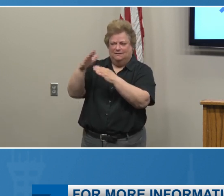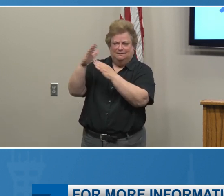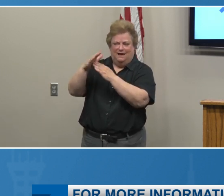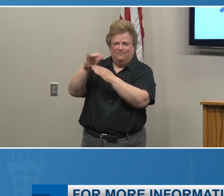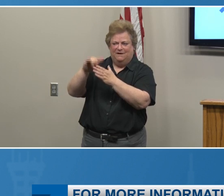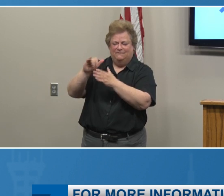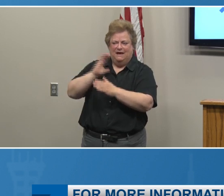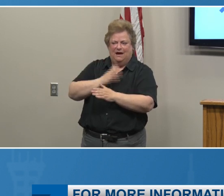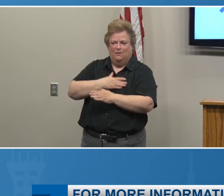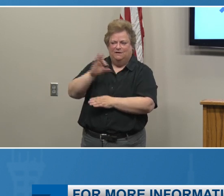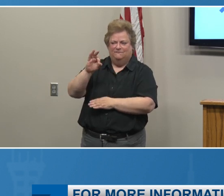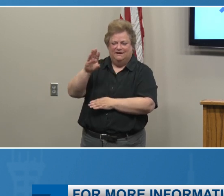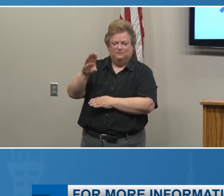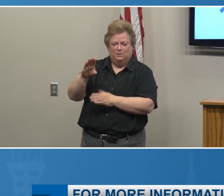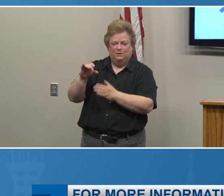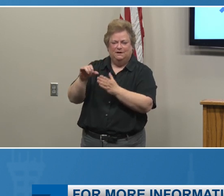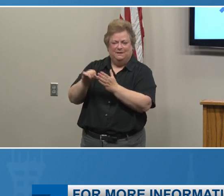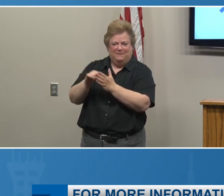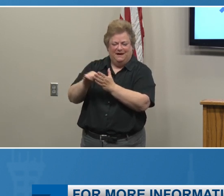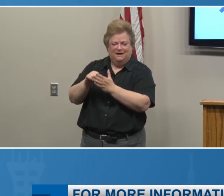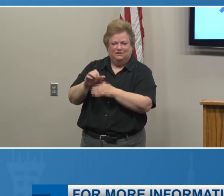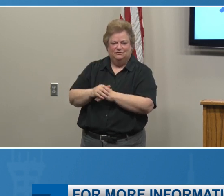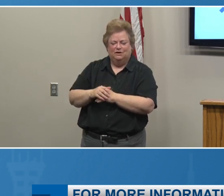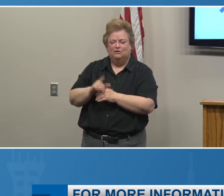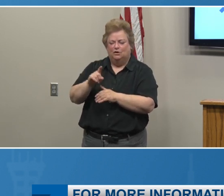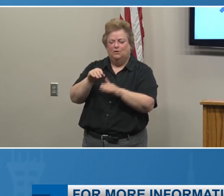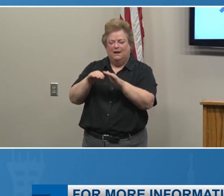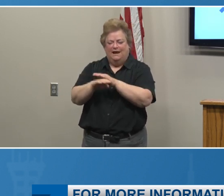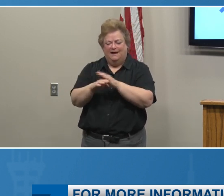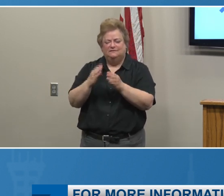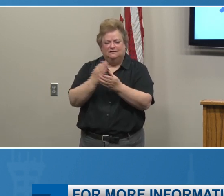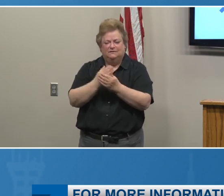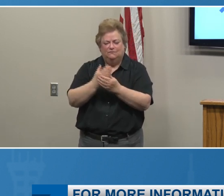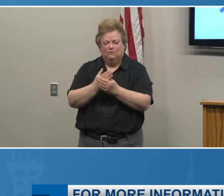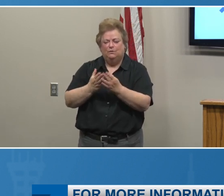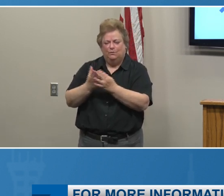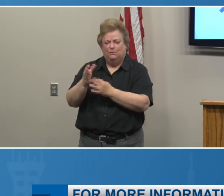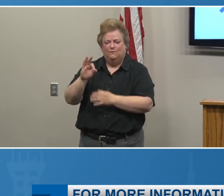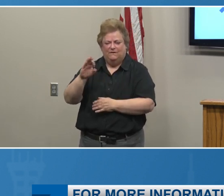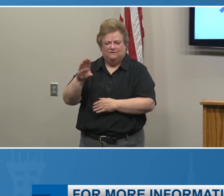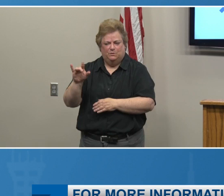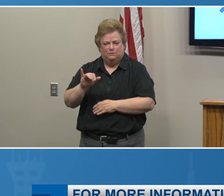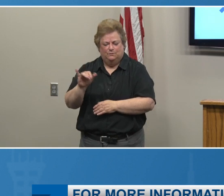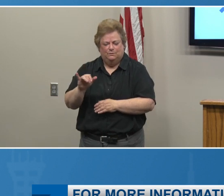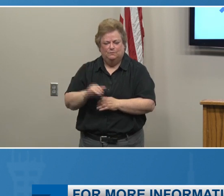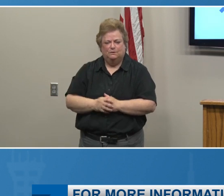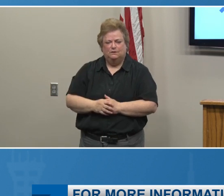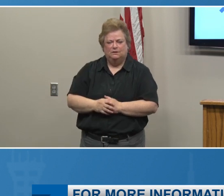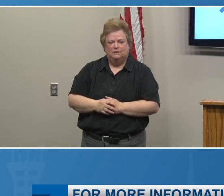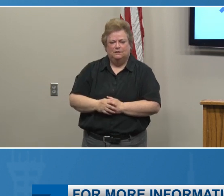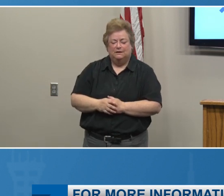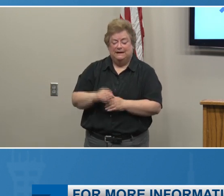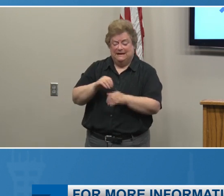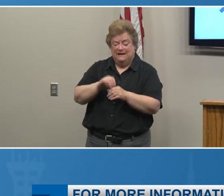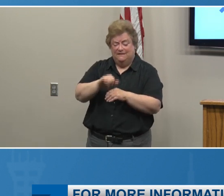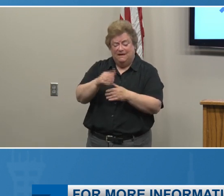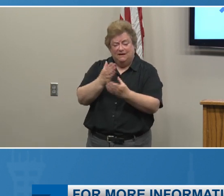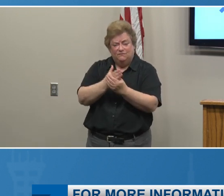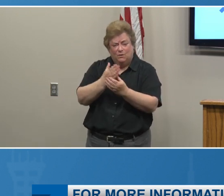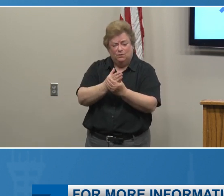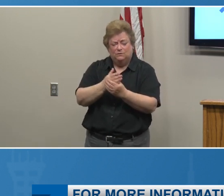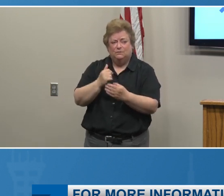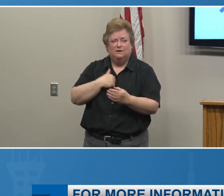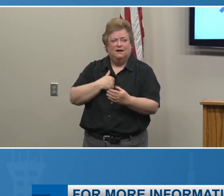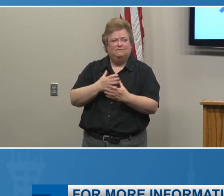so you can access that folder from our CLC Facebook page as well on that in that folder we have